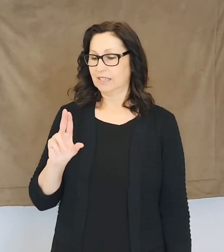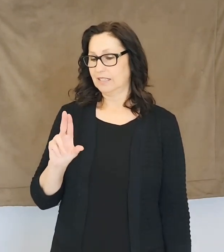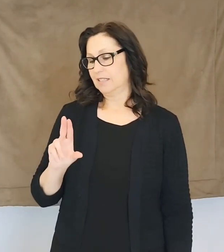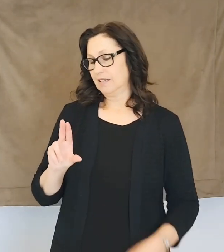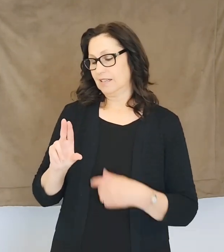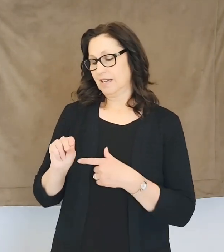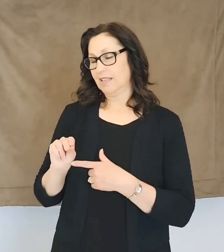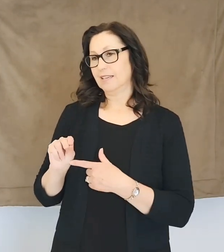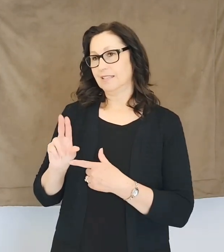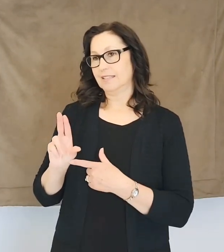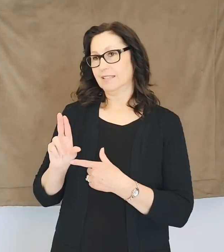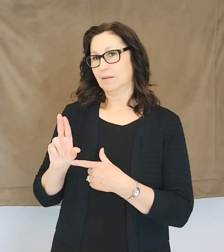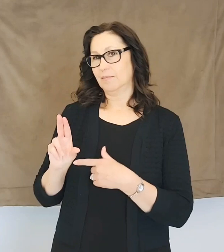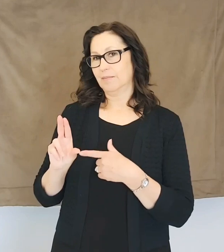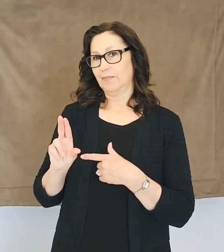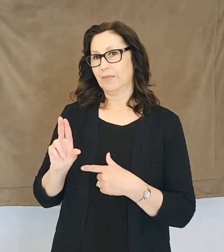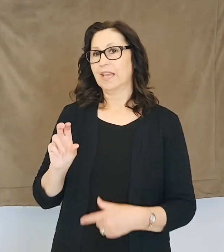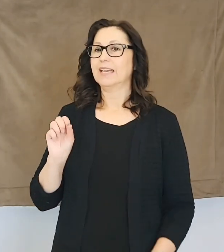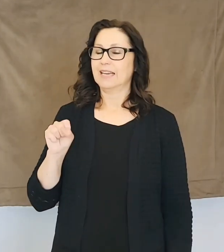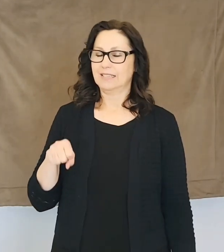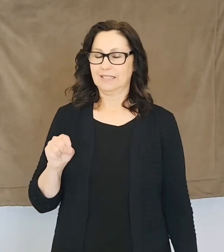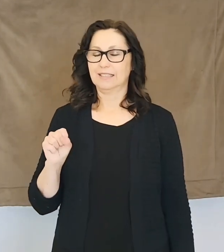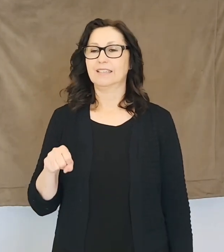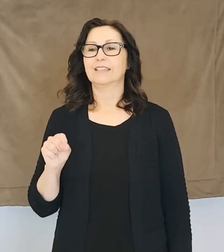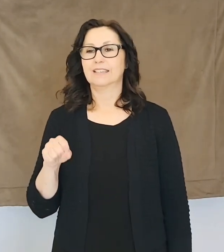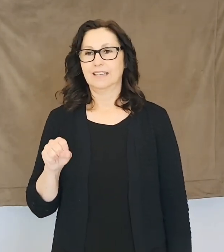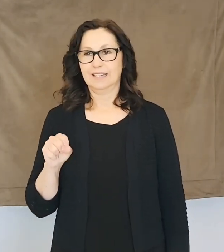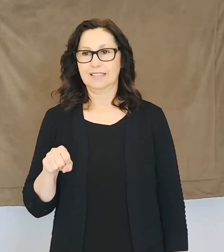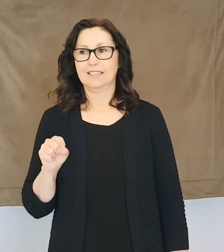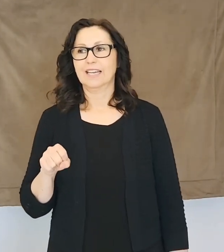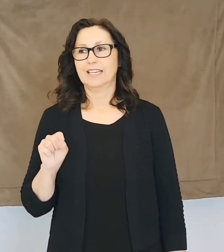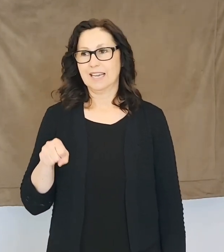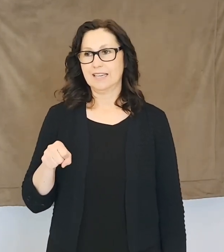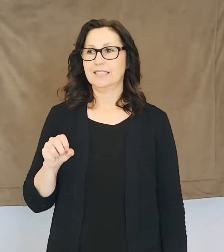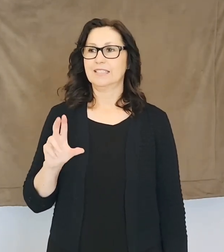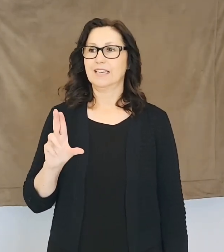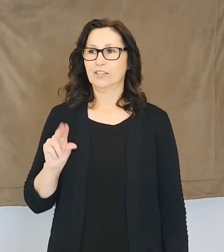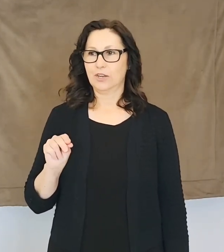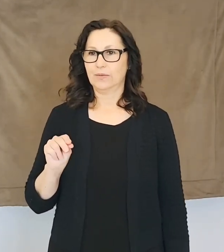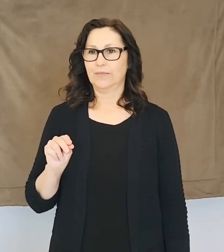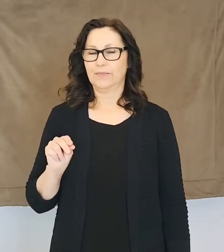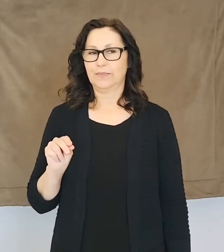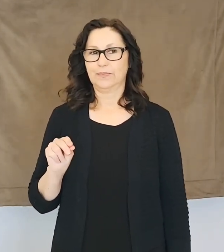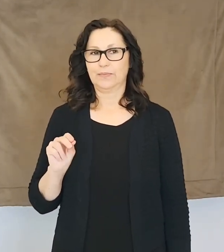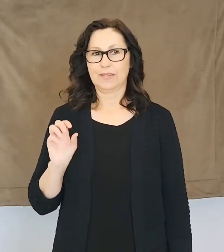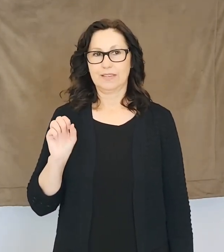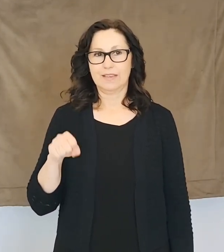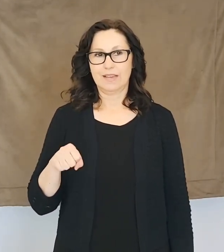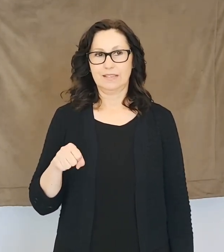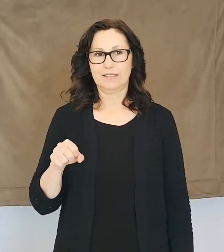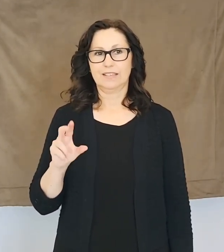is like this. And this is yes, right? Yes. Okay. Yes. Yes. No. Yes.